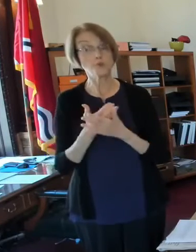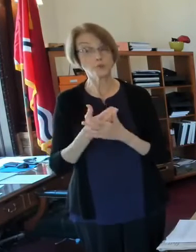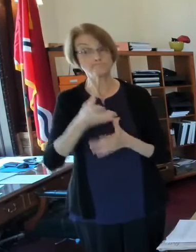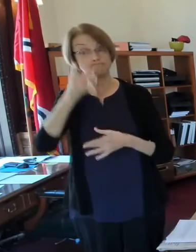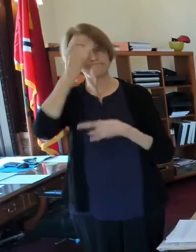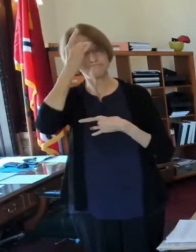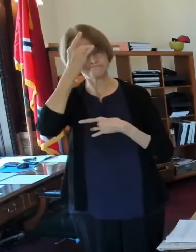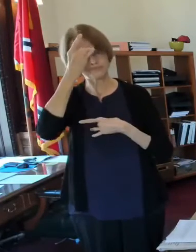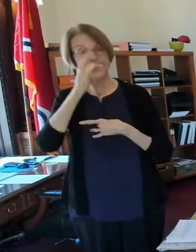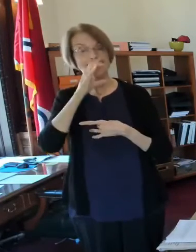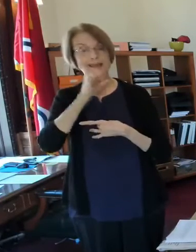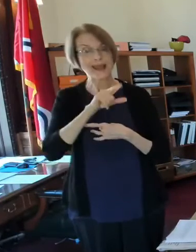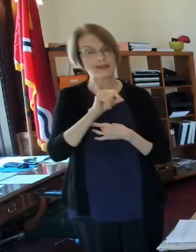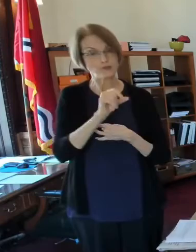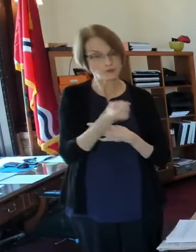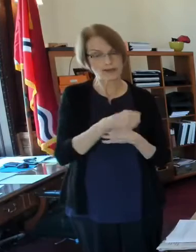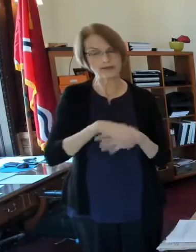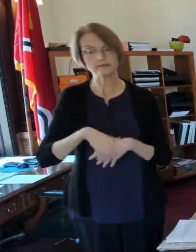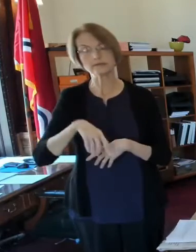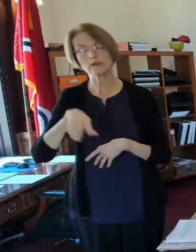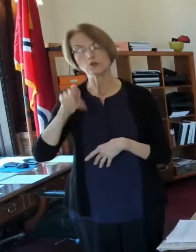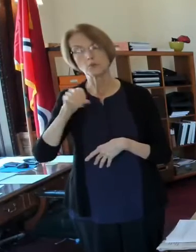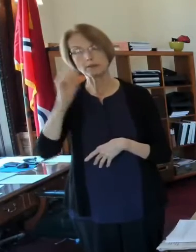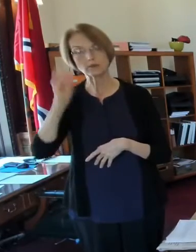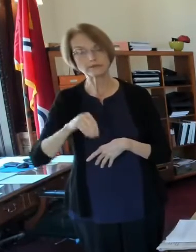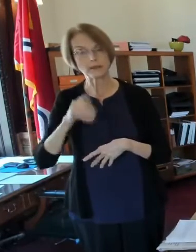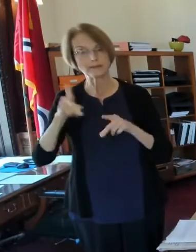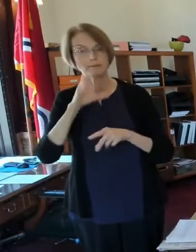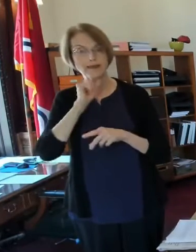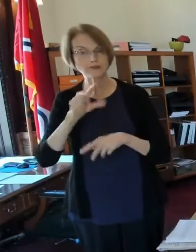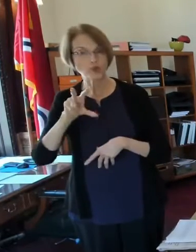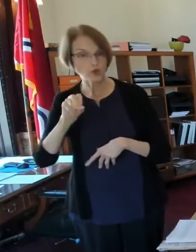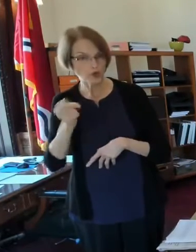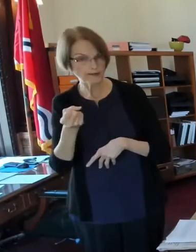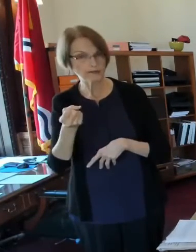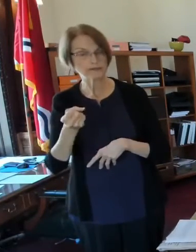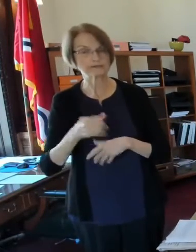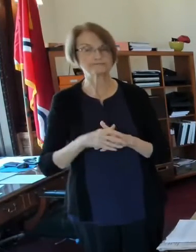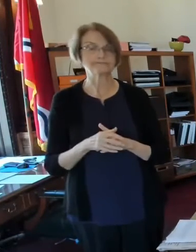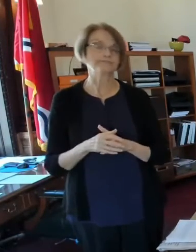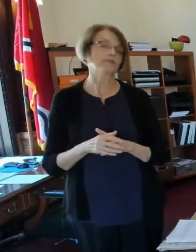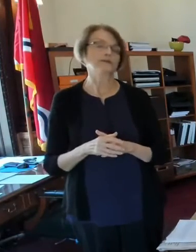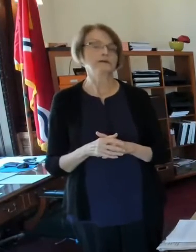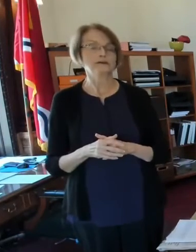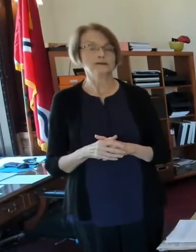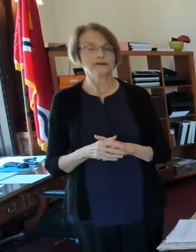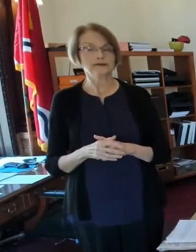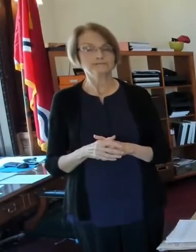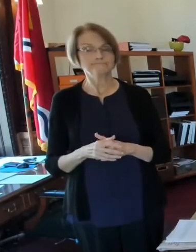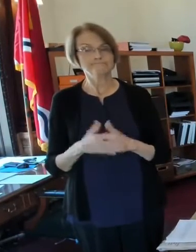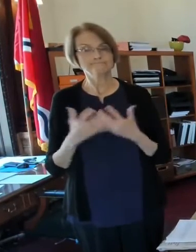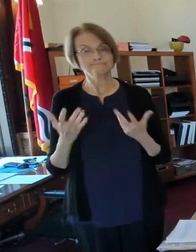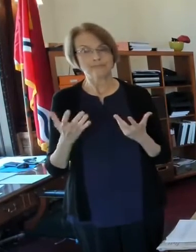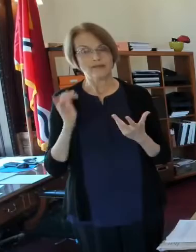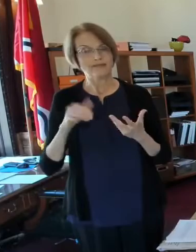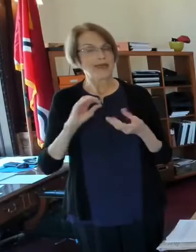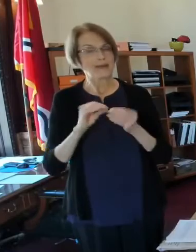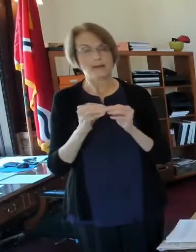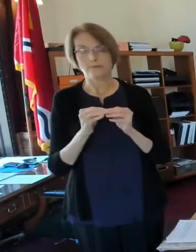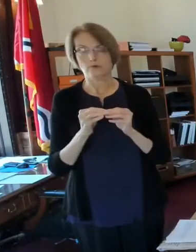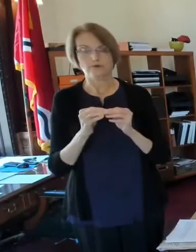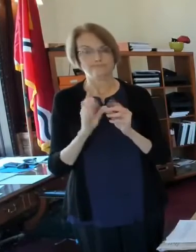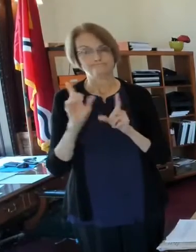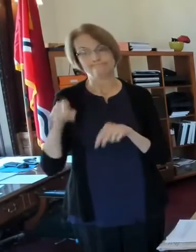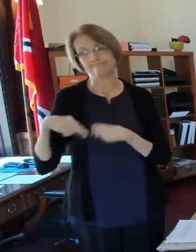20s, 20% are people in their 30s. So, you know, that hasn't changed for the